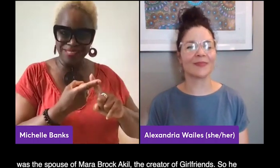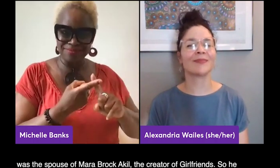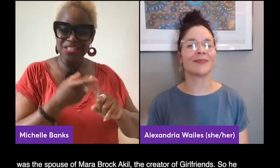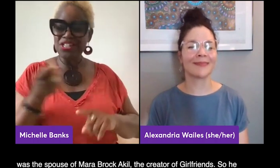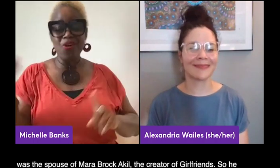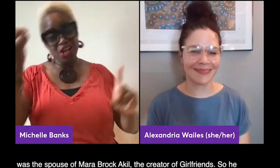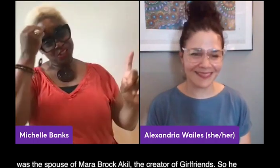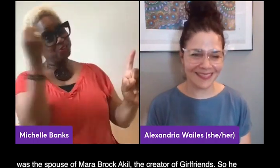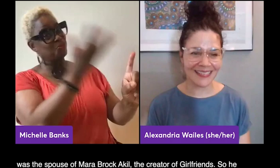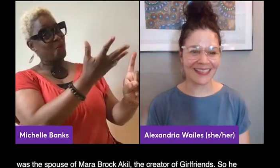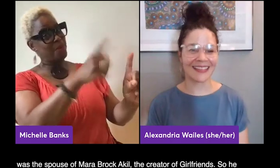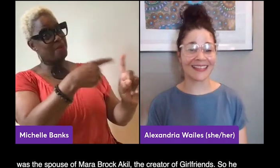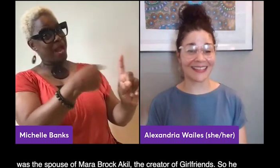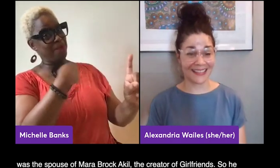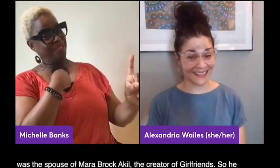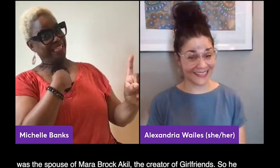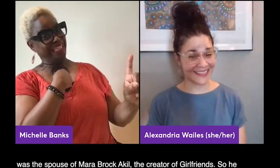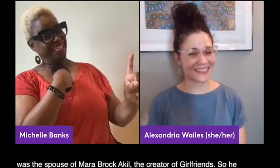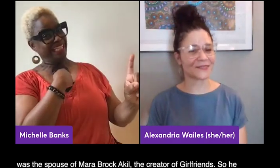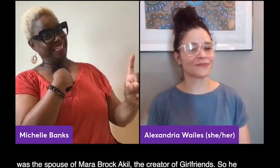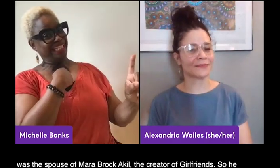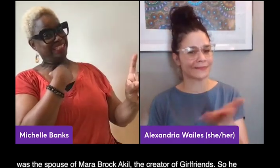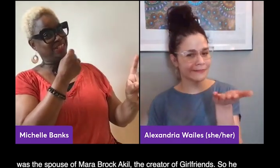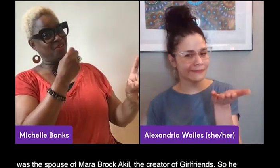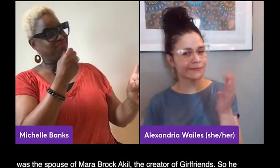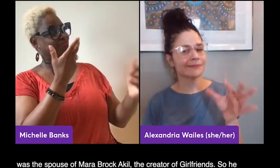So he mentioned me, and I was submitted.